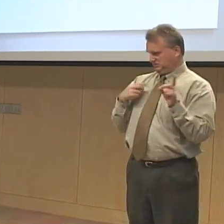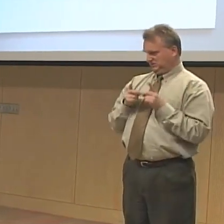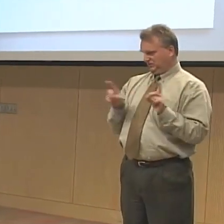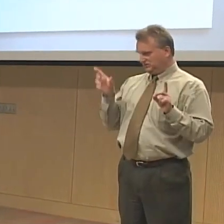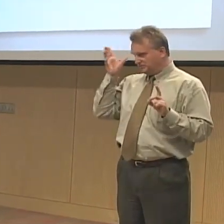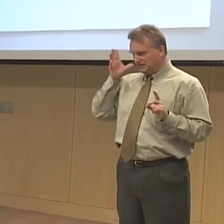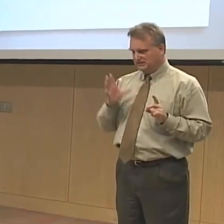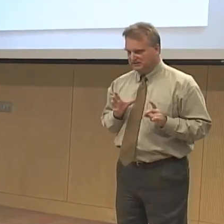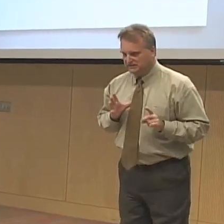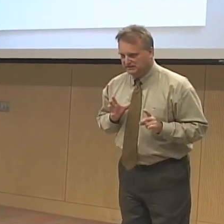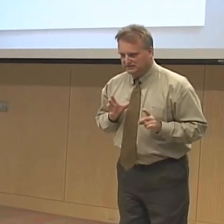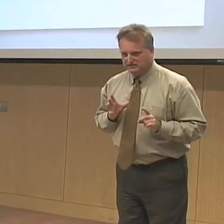am a divorced man.